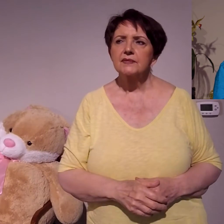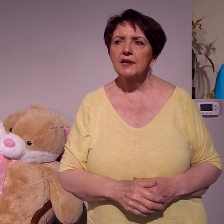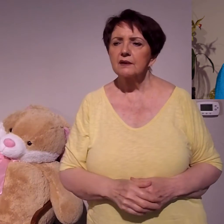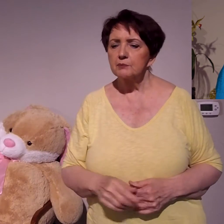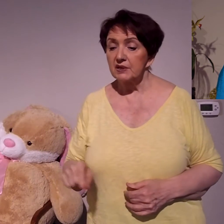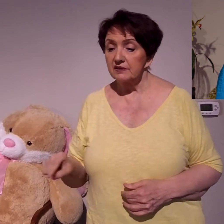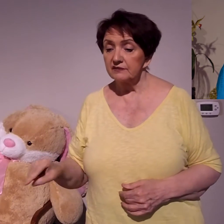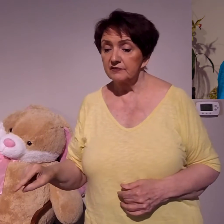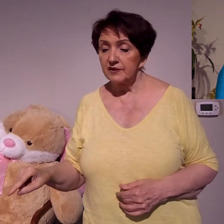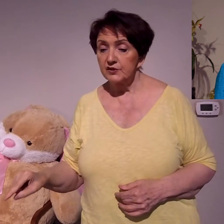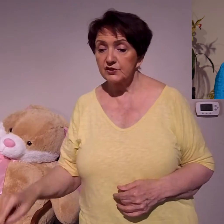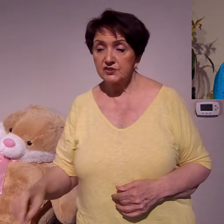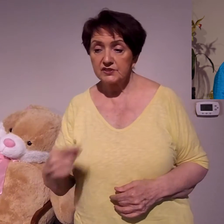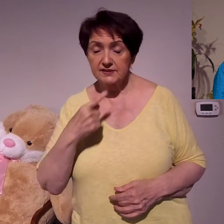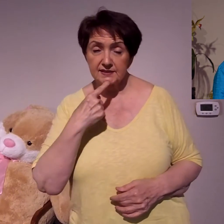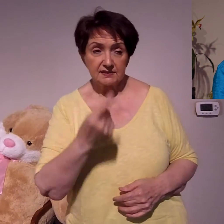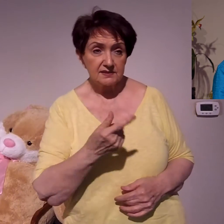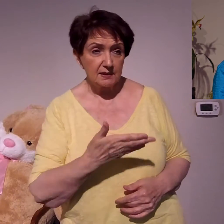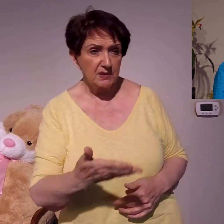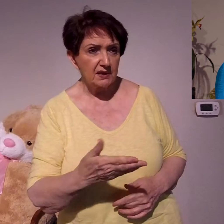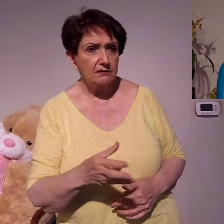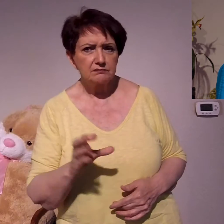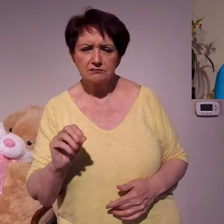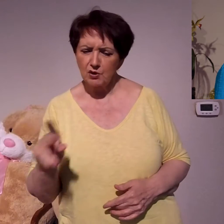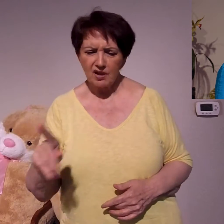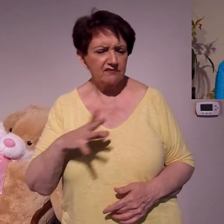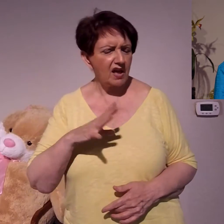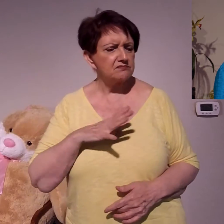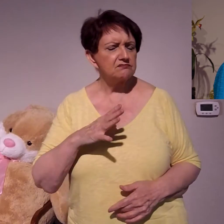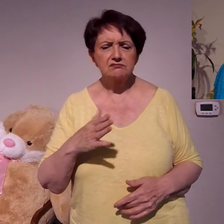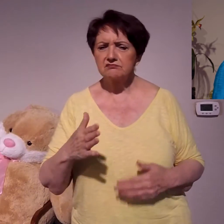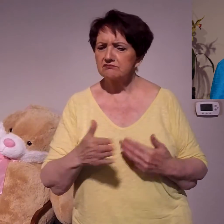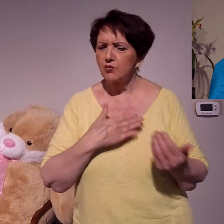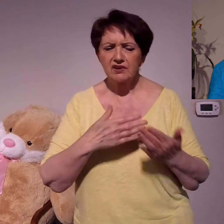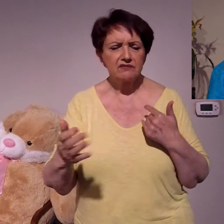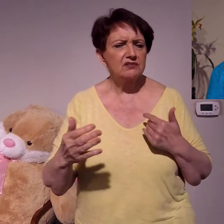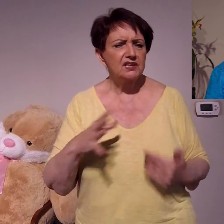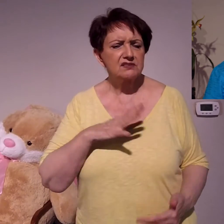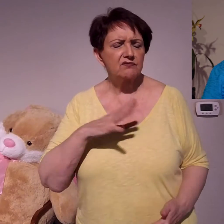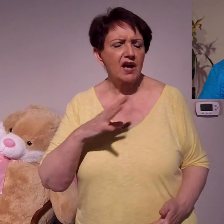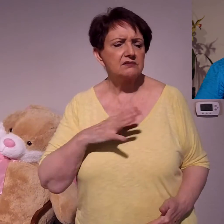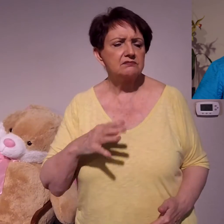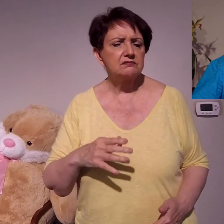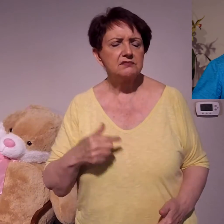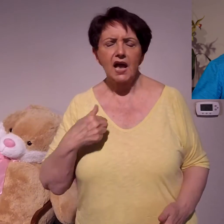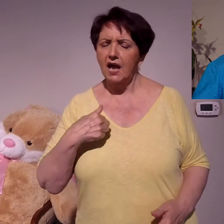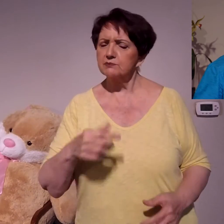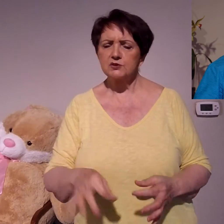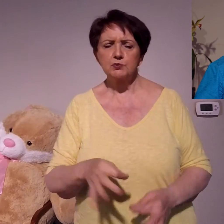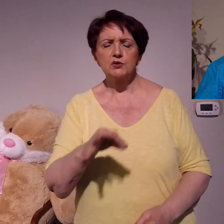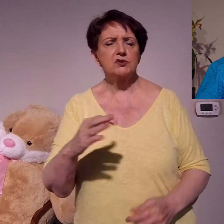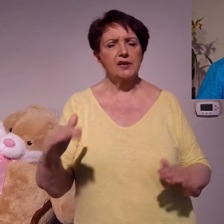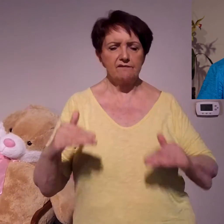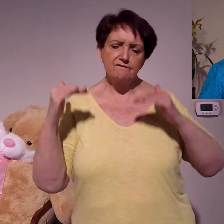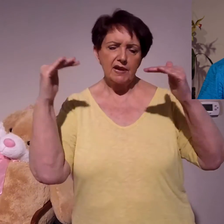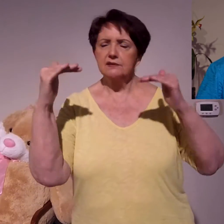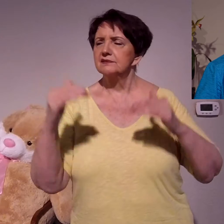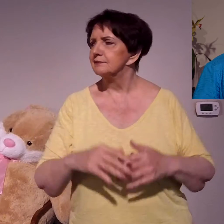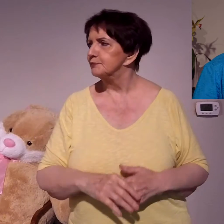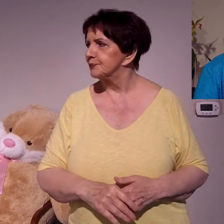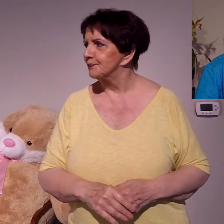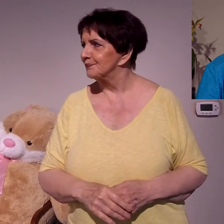Karen brings something forward, and I'm like, okay, whatever, sure, why not? Oh, I'm being spiritually flexible. See